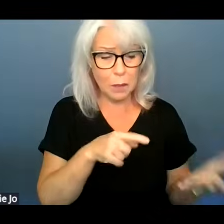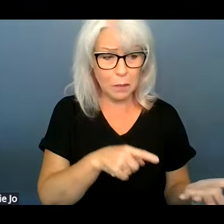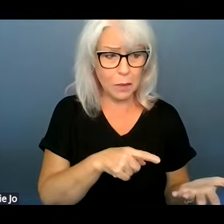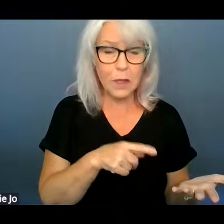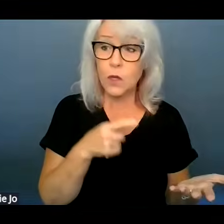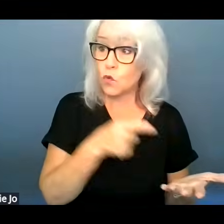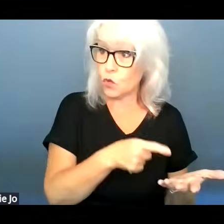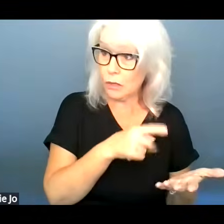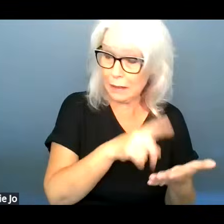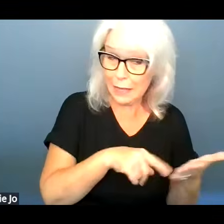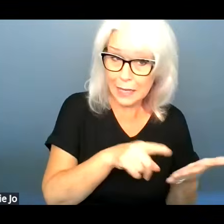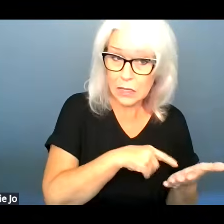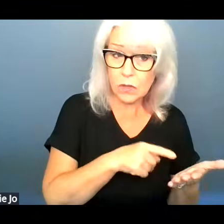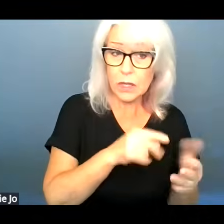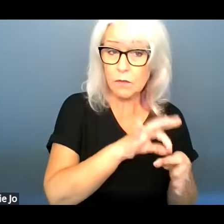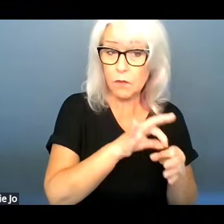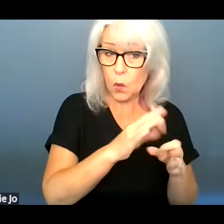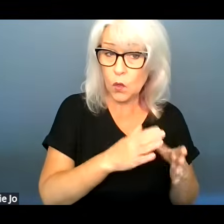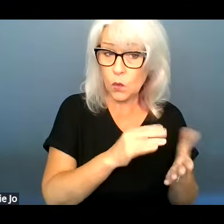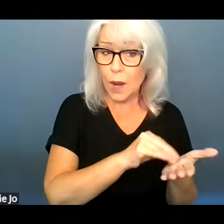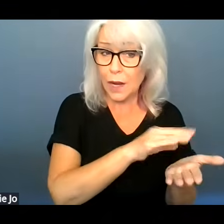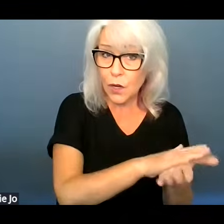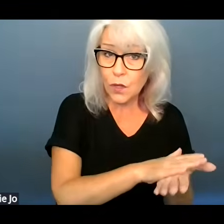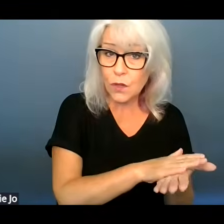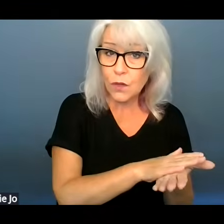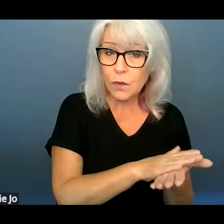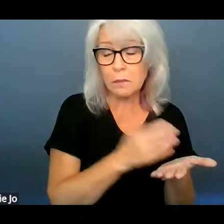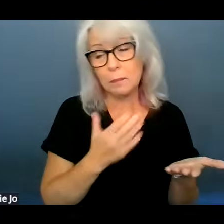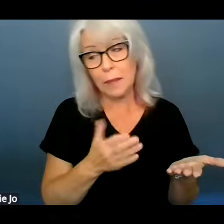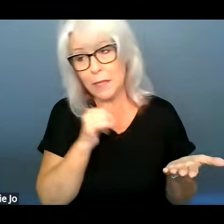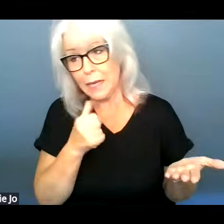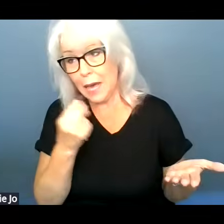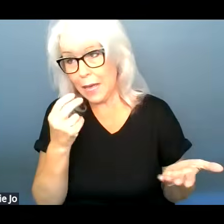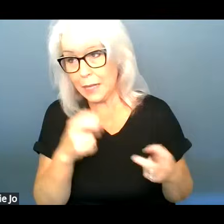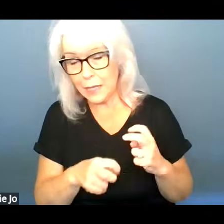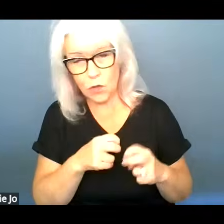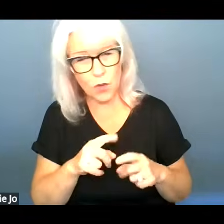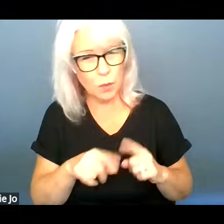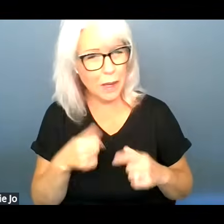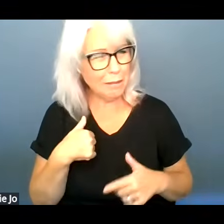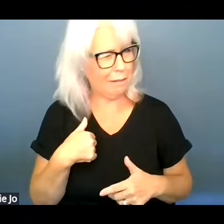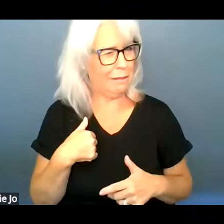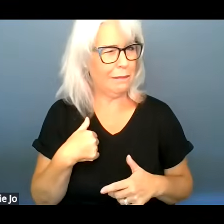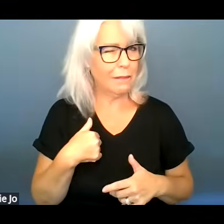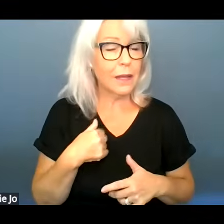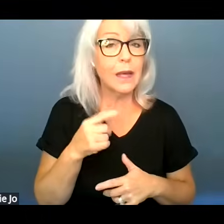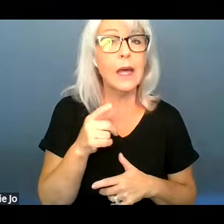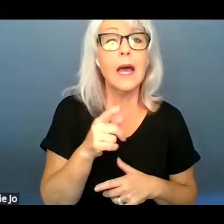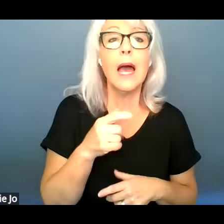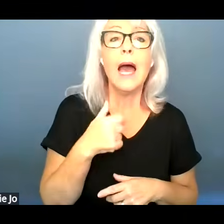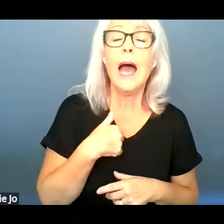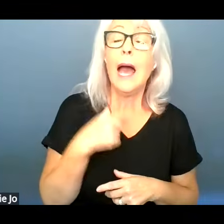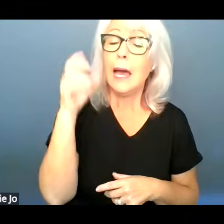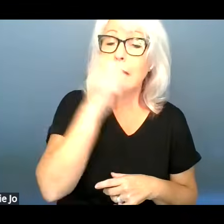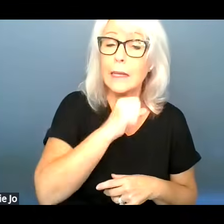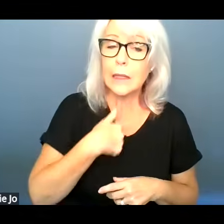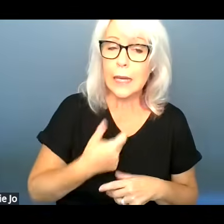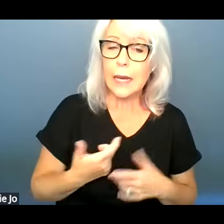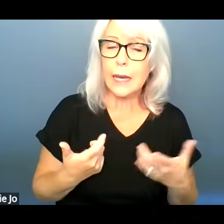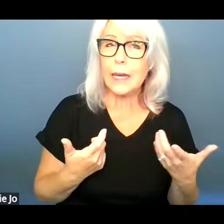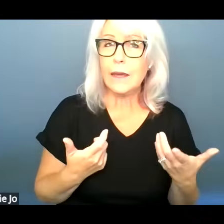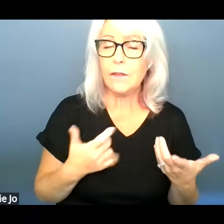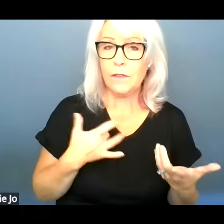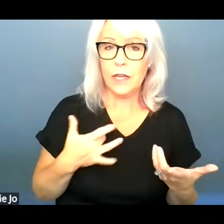records. Maybe it's not an issue. I can't imagine that. So I guess I have a problem with the